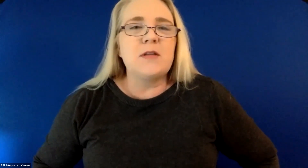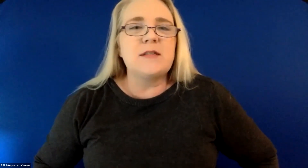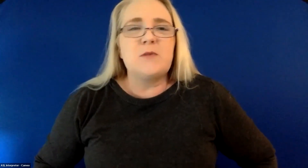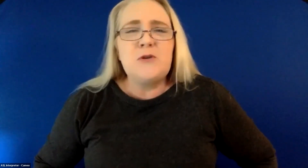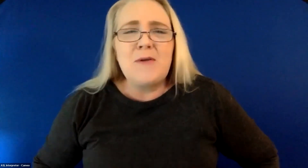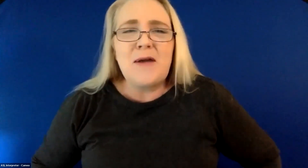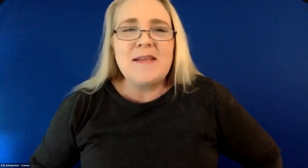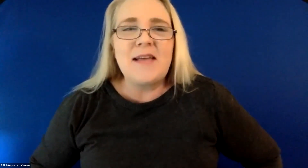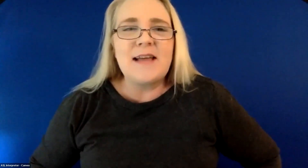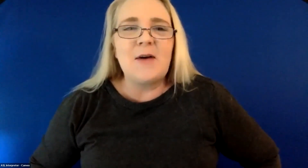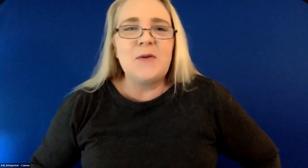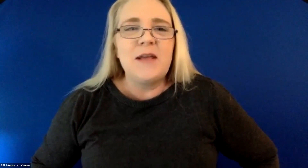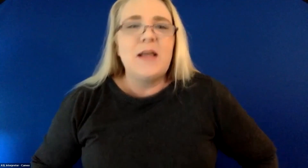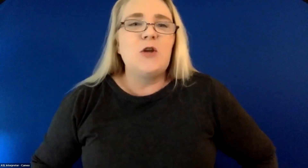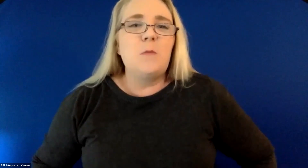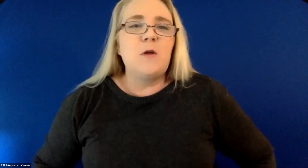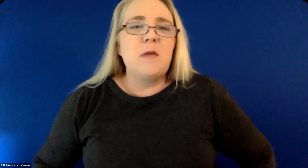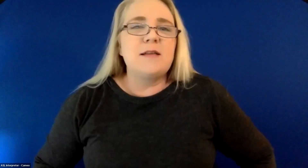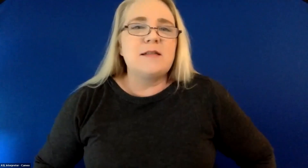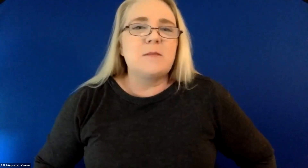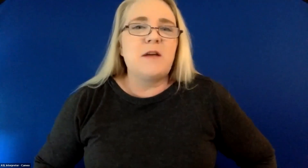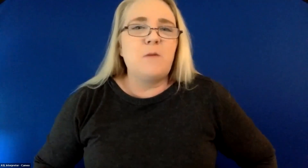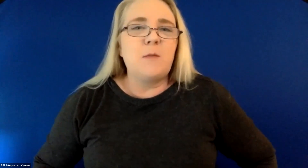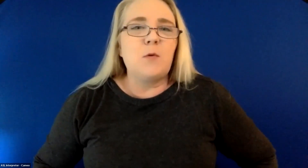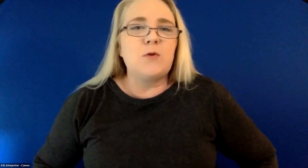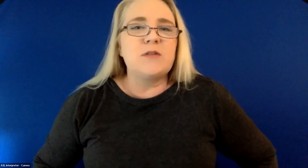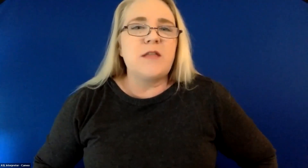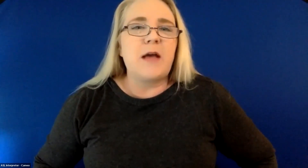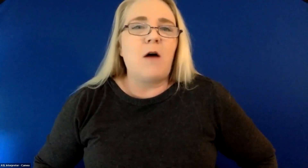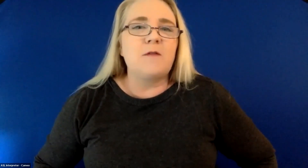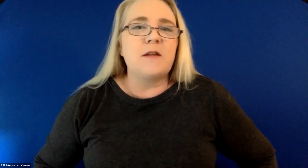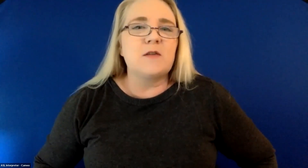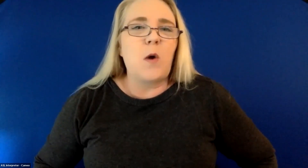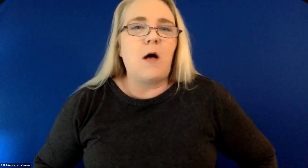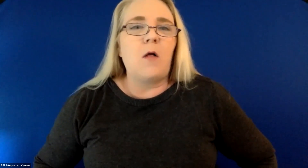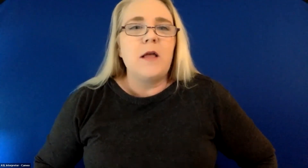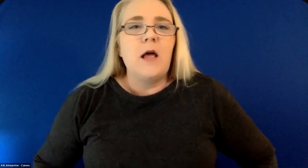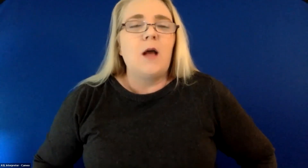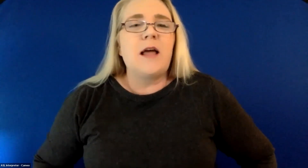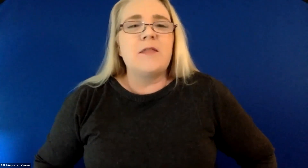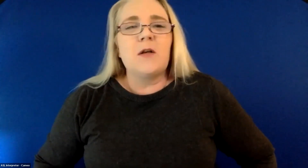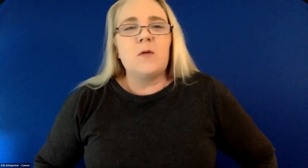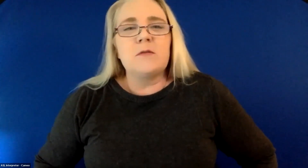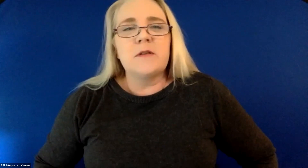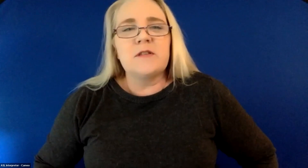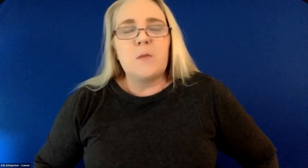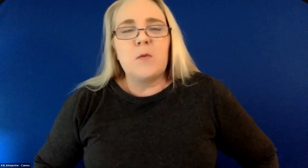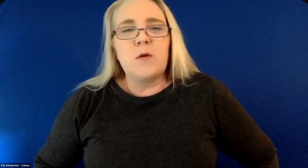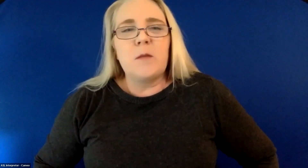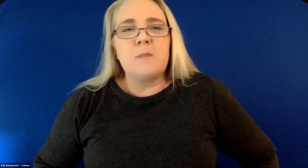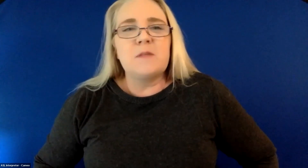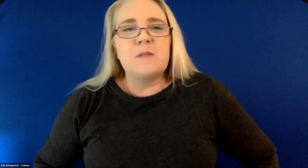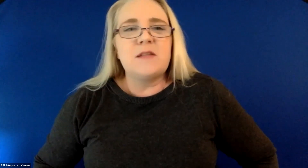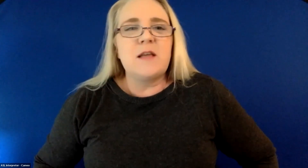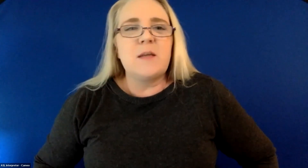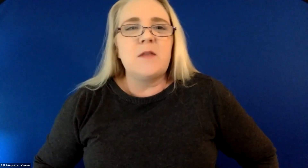maybe you could say, would you mind writing that down? You may see some deaf people using that often as well. Like someone will